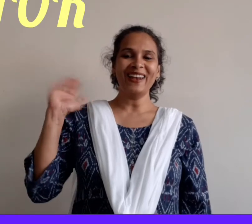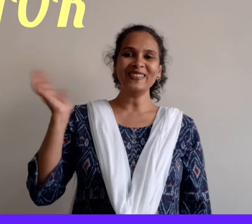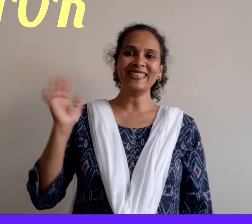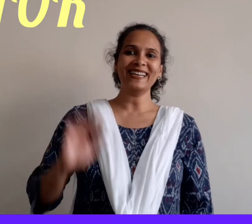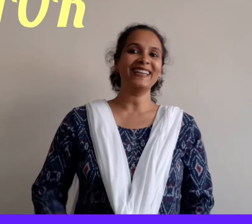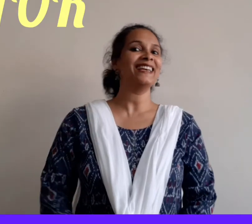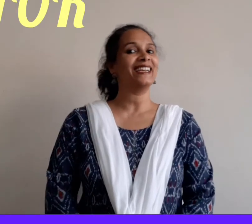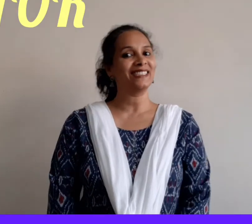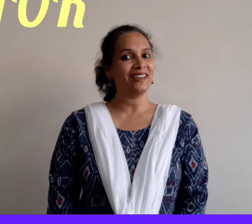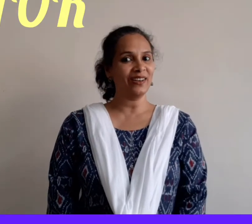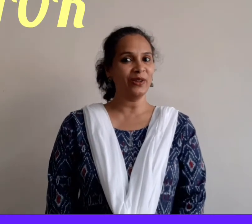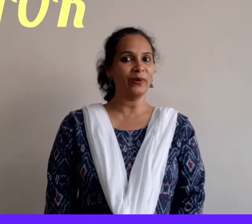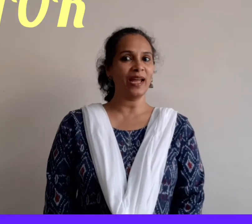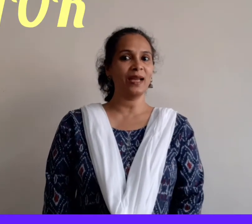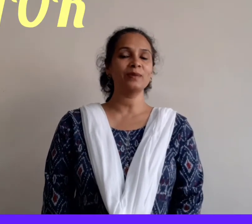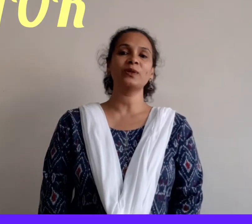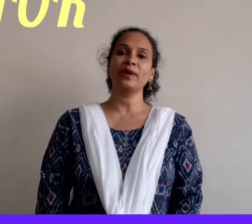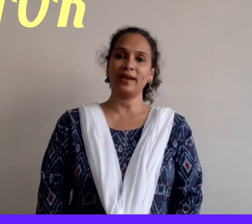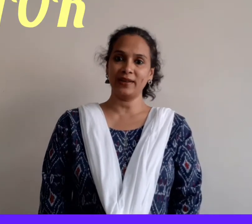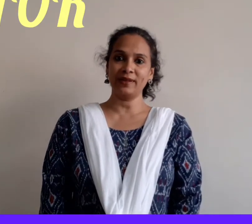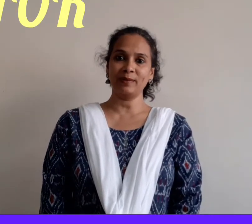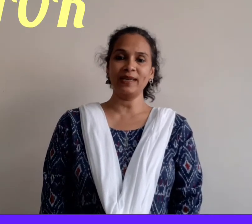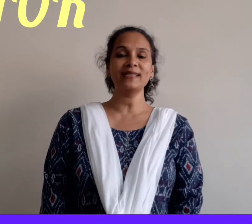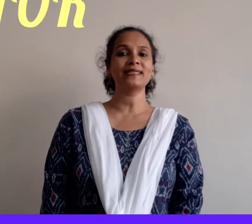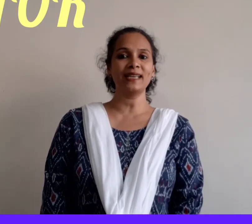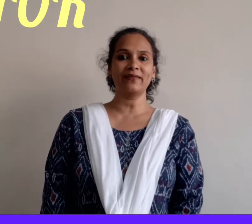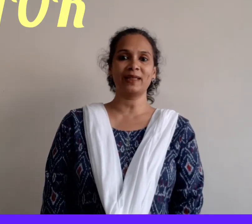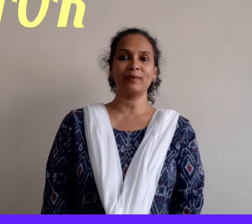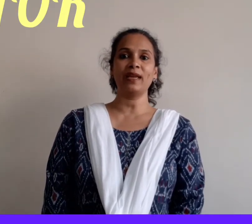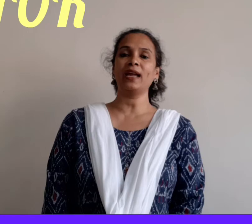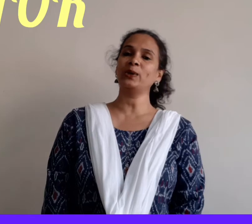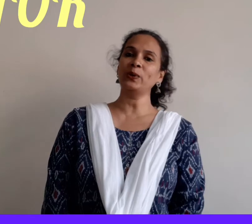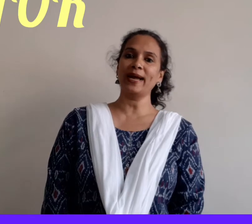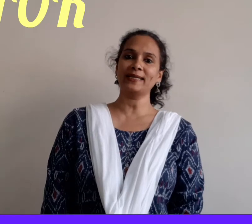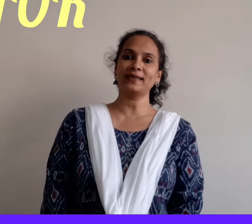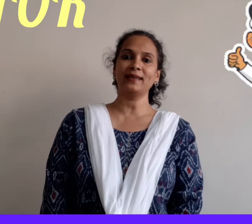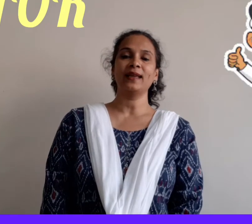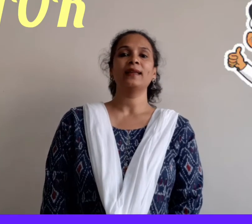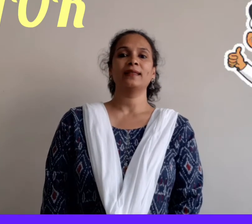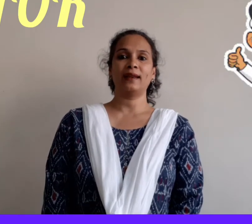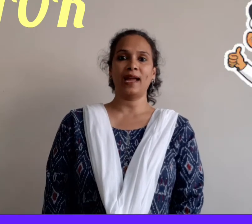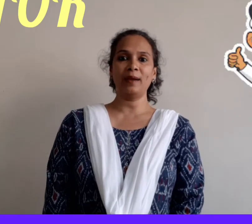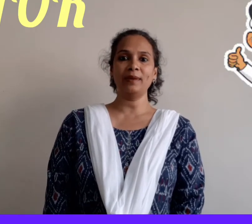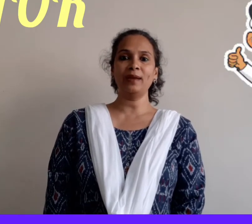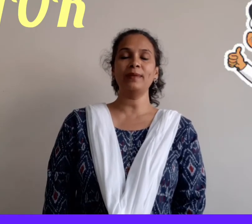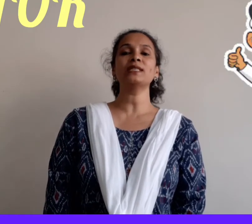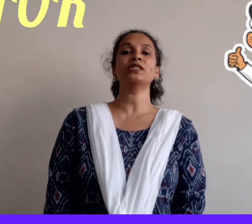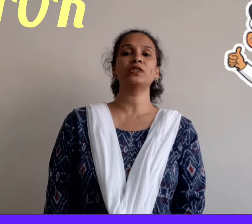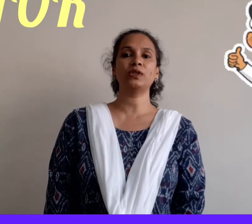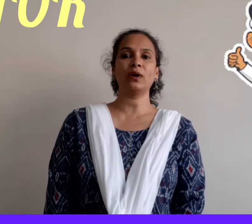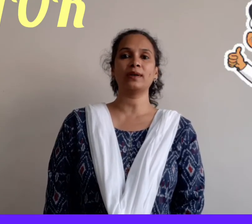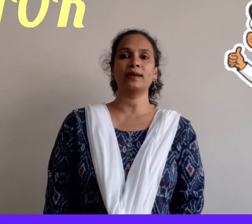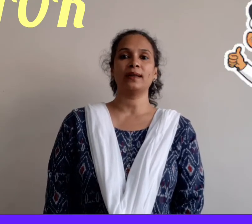Hello children, let's learn new rhymes. So you are ready with me? Sing with me and do action. The rhyme name is doctor.